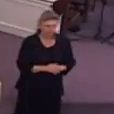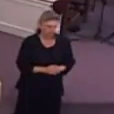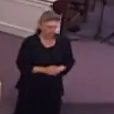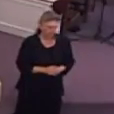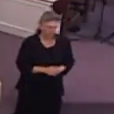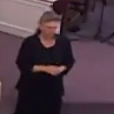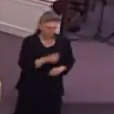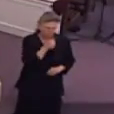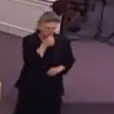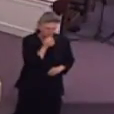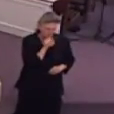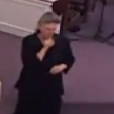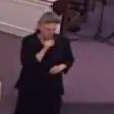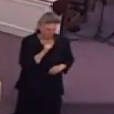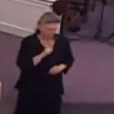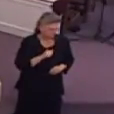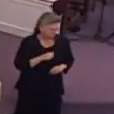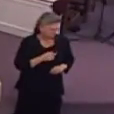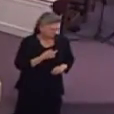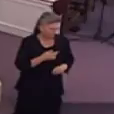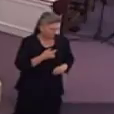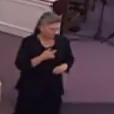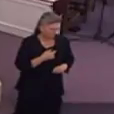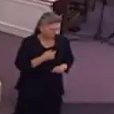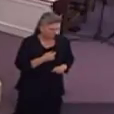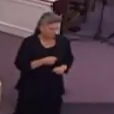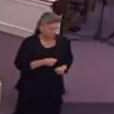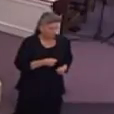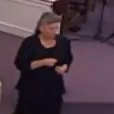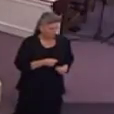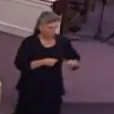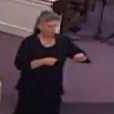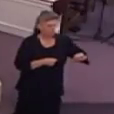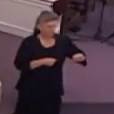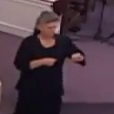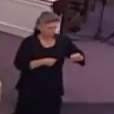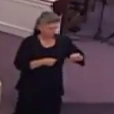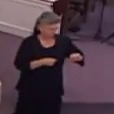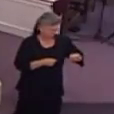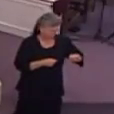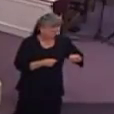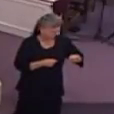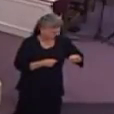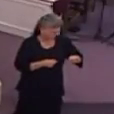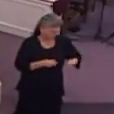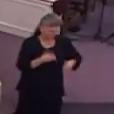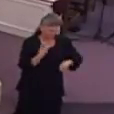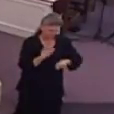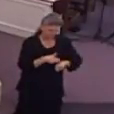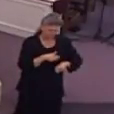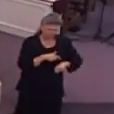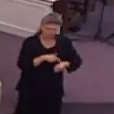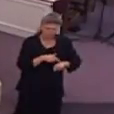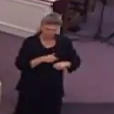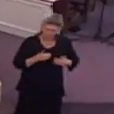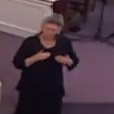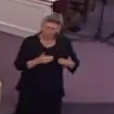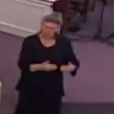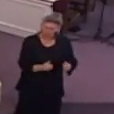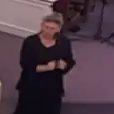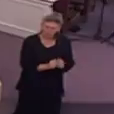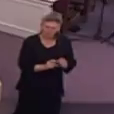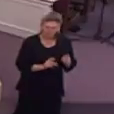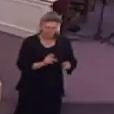the scars of rejection, amen, and maybe they just have a difficult time getting along with people, so